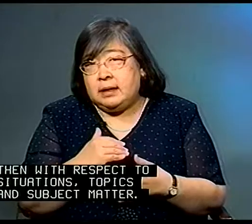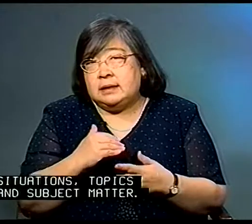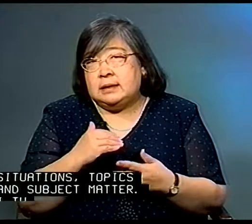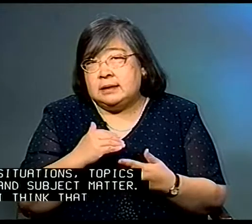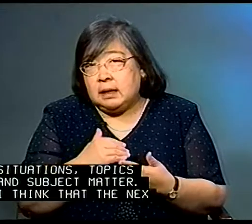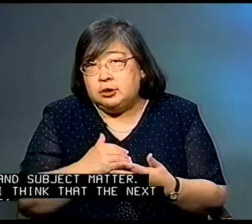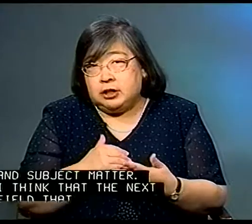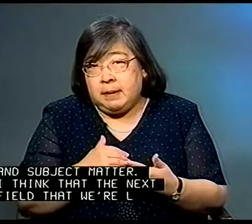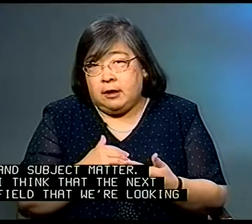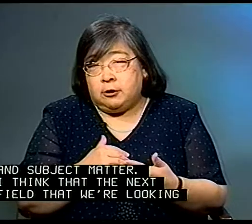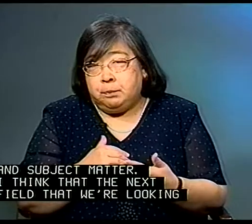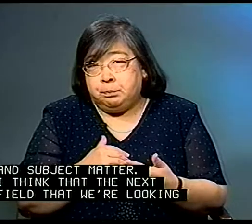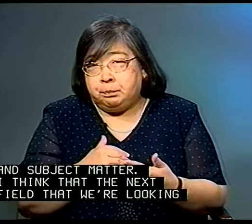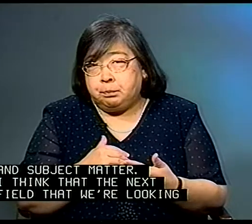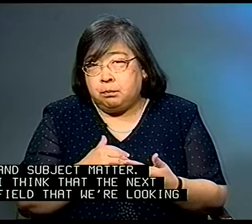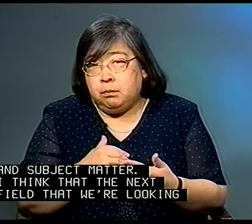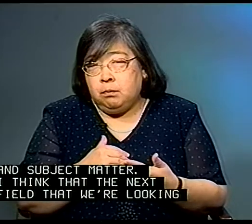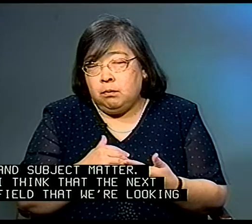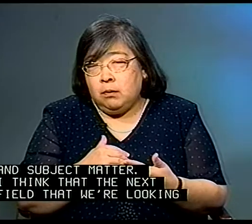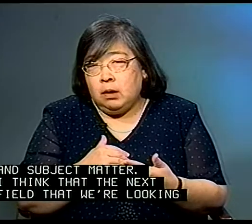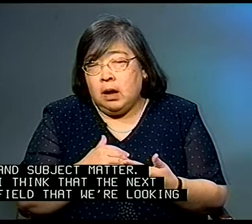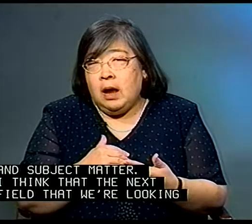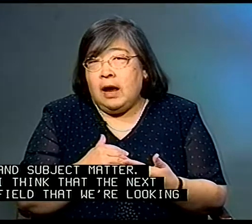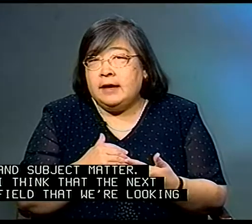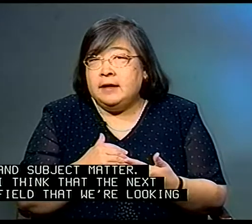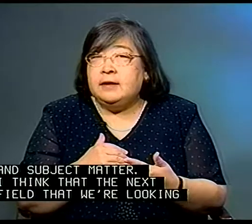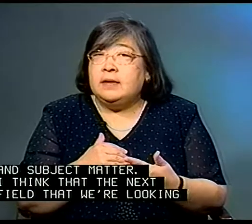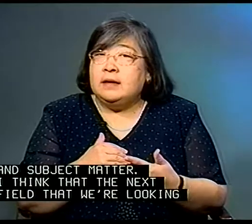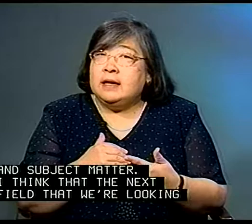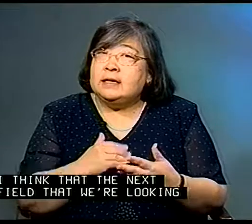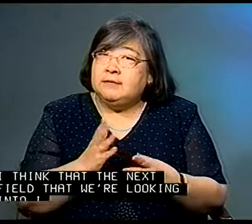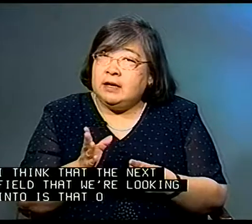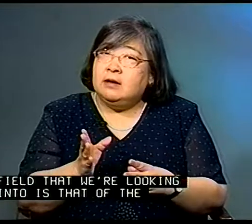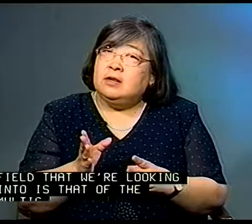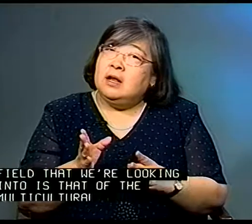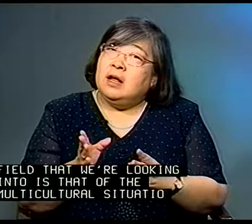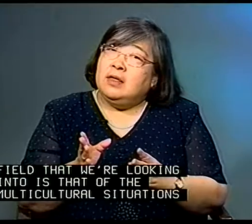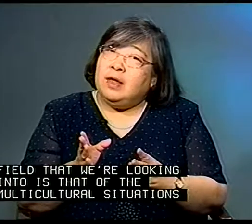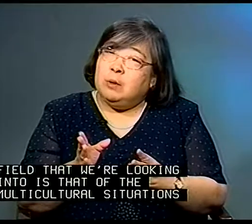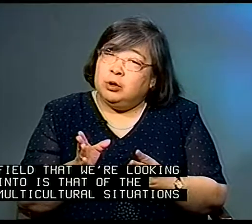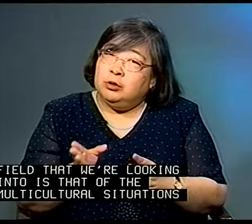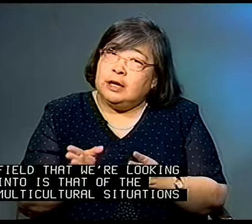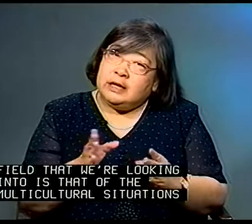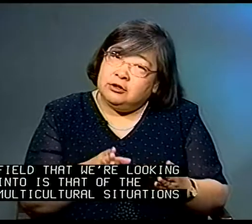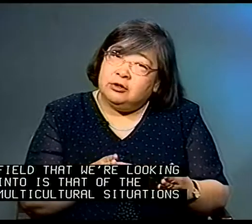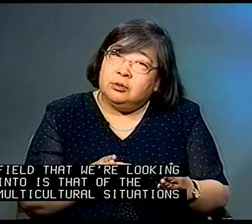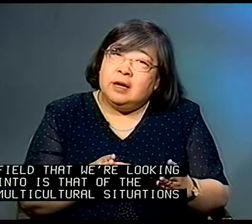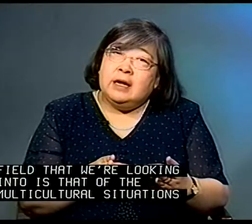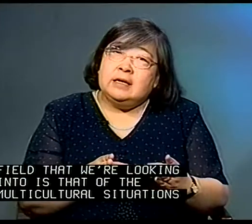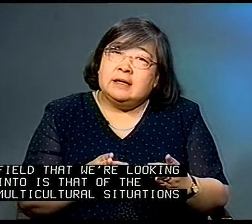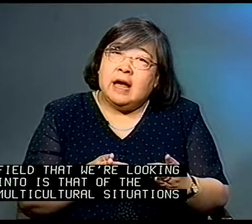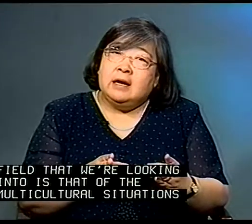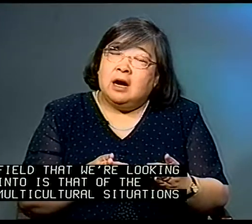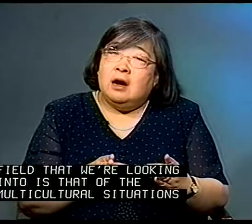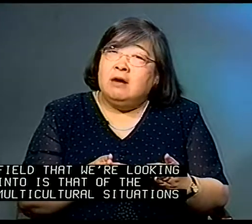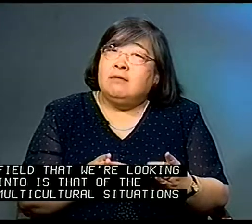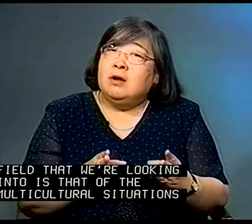topics, and subject matter. I think that the next field that we're looking into is that of